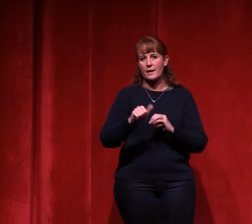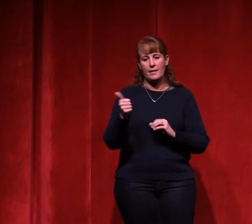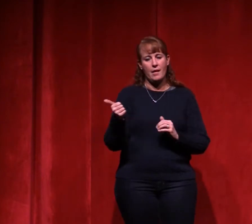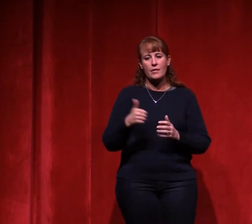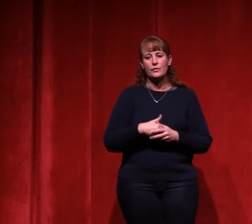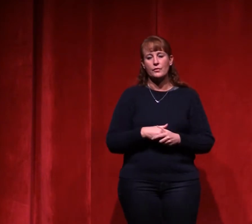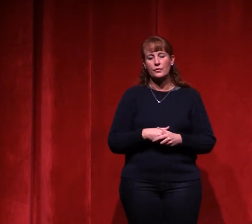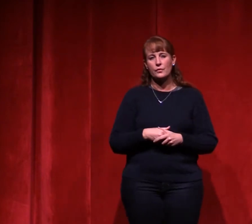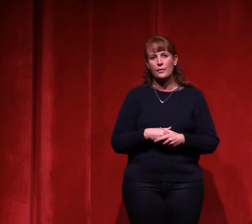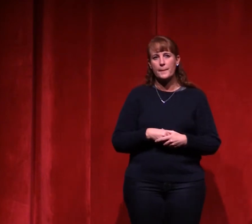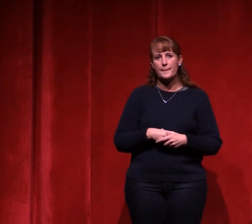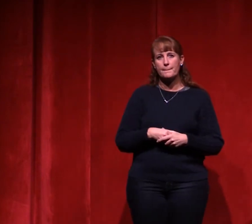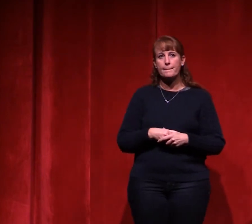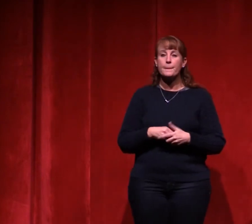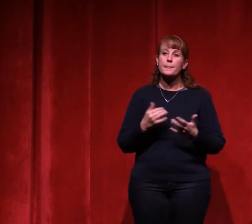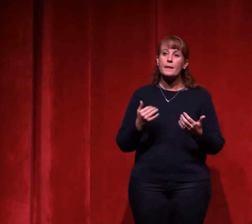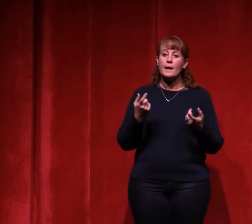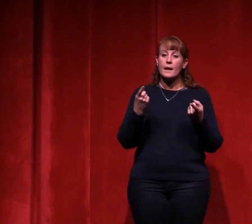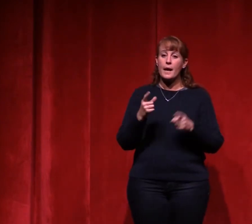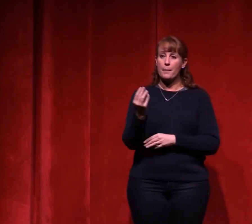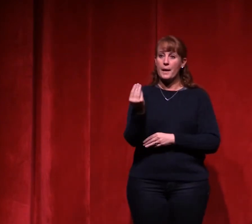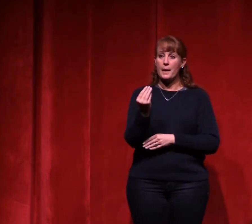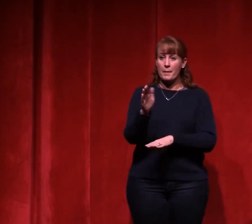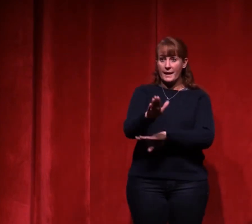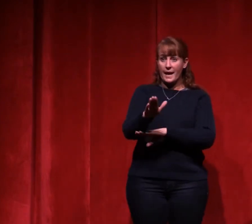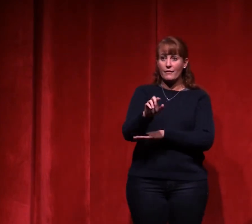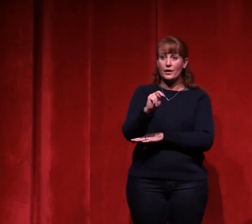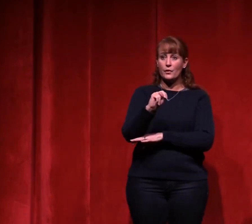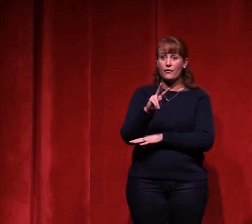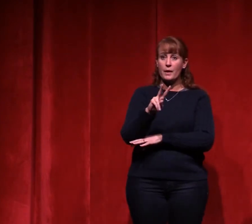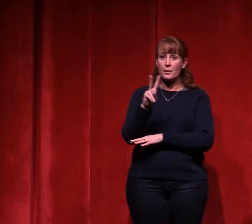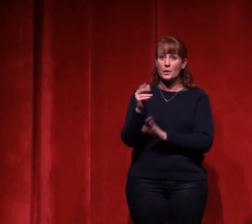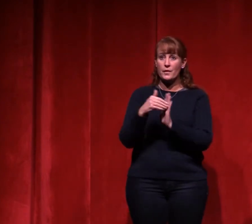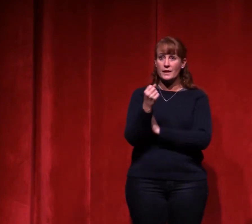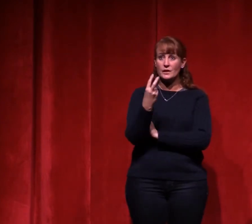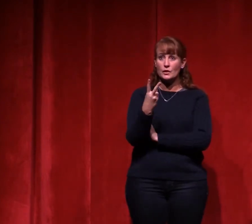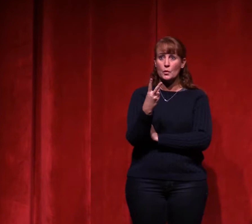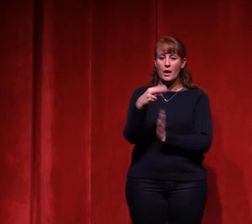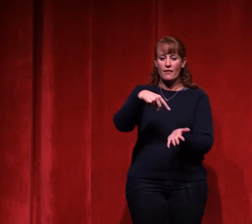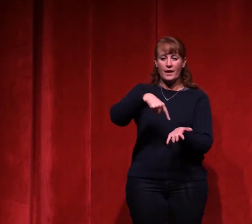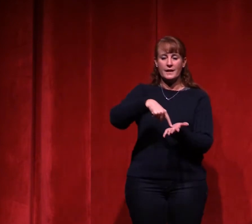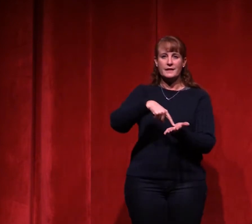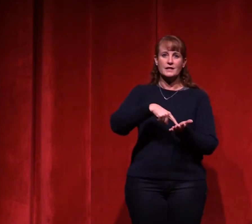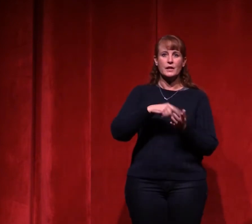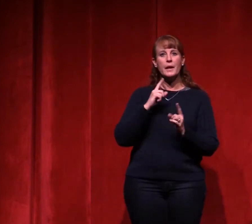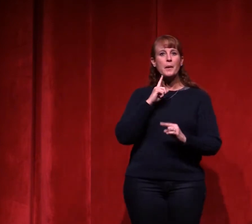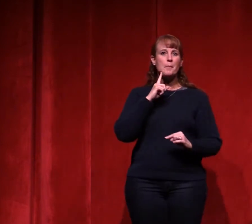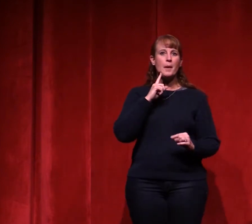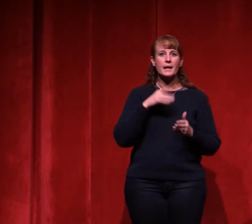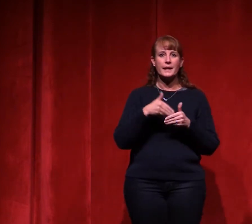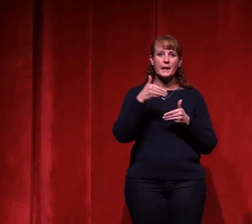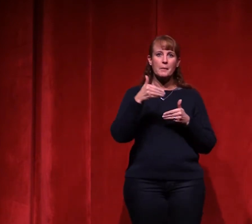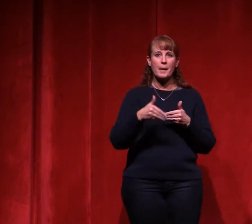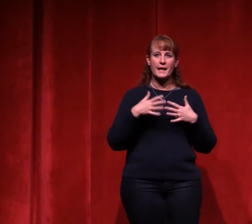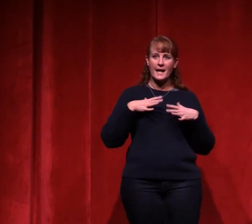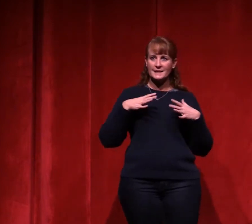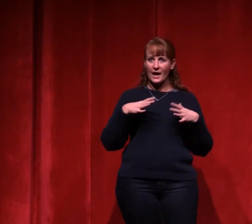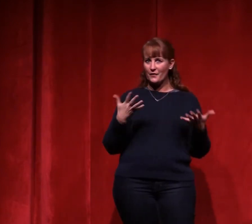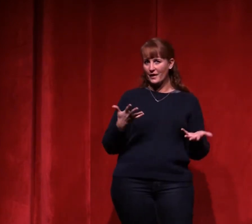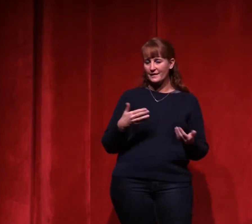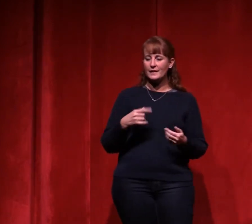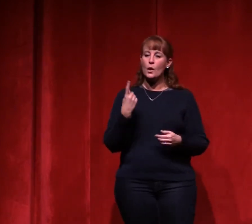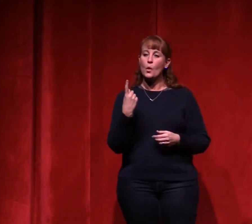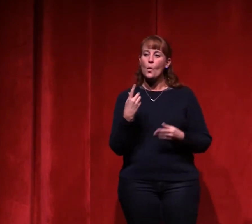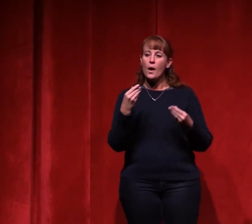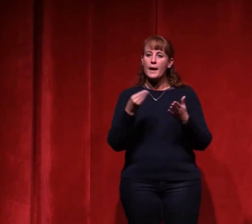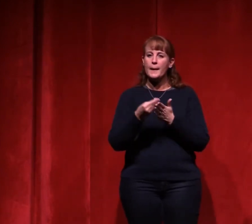else. On a Monday afternoon in November 2012, as I stood out in the showroom, modeling my next outfit, one